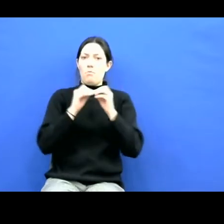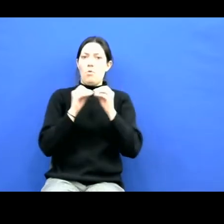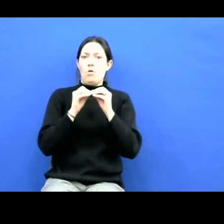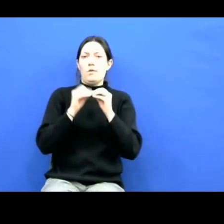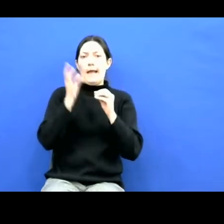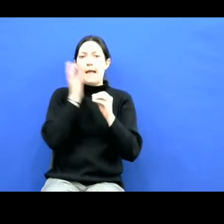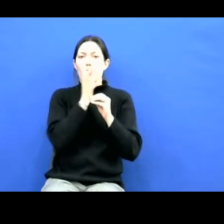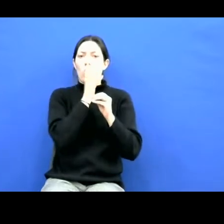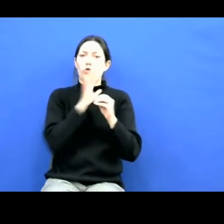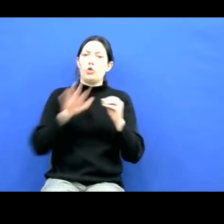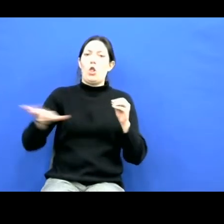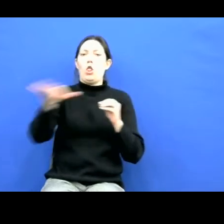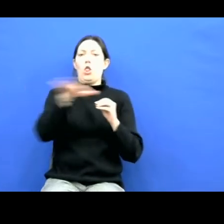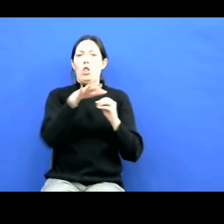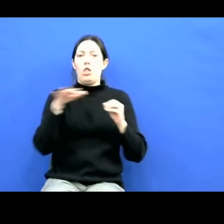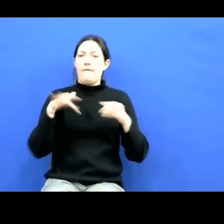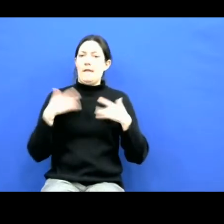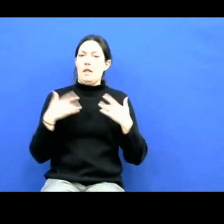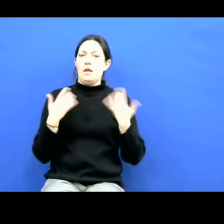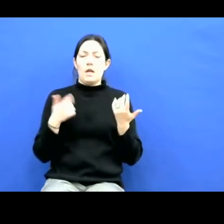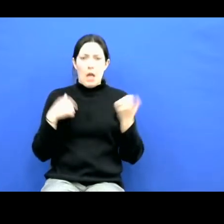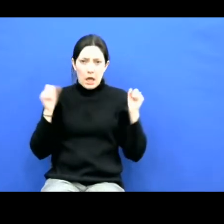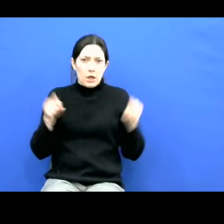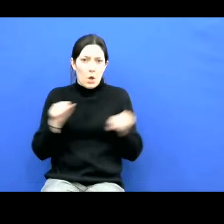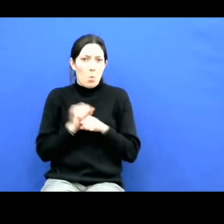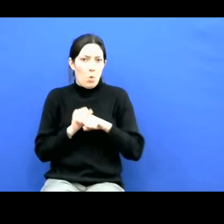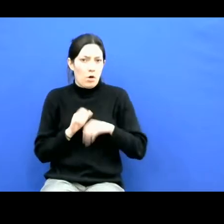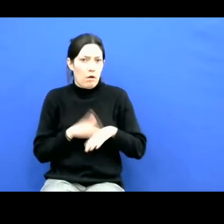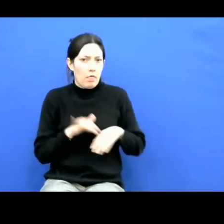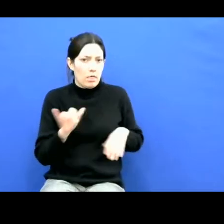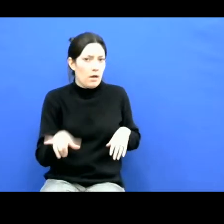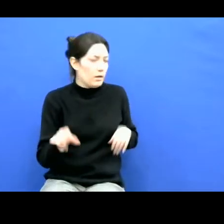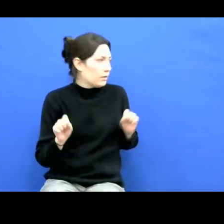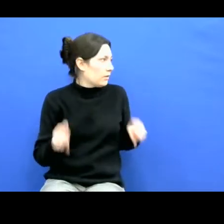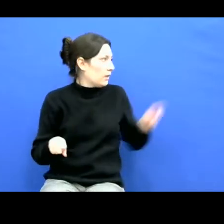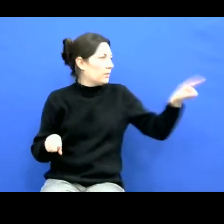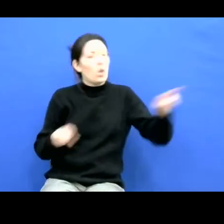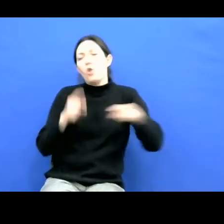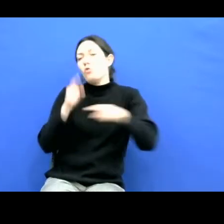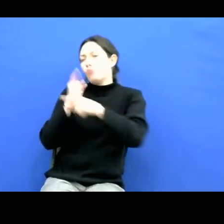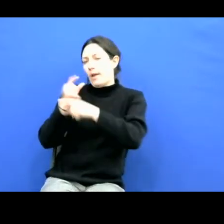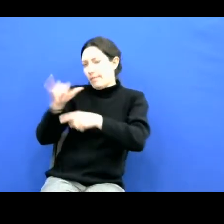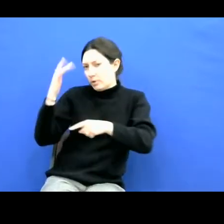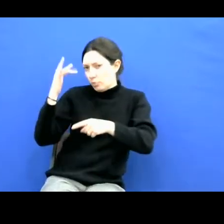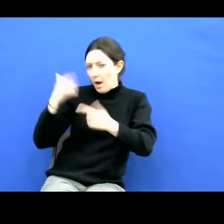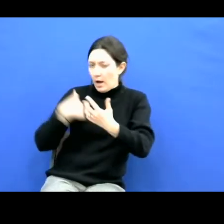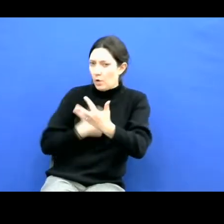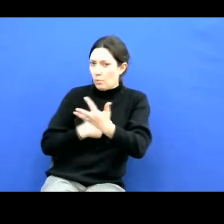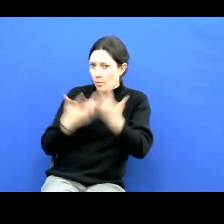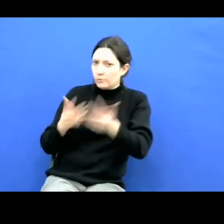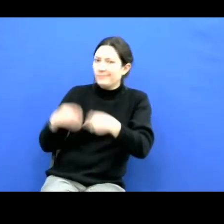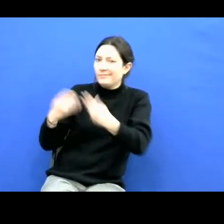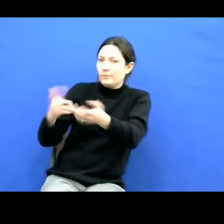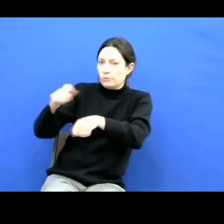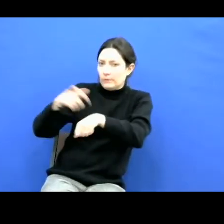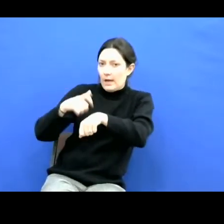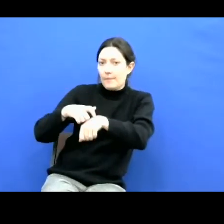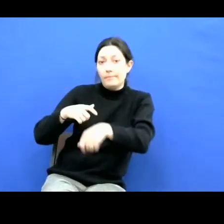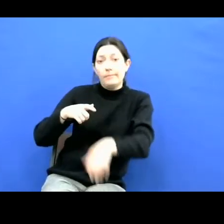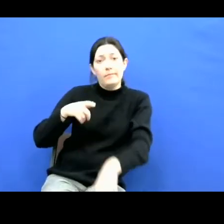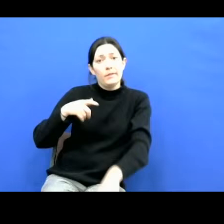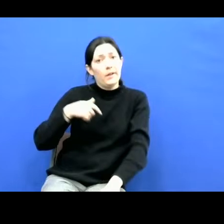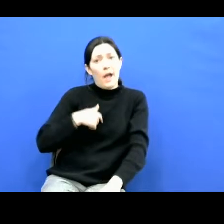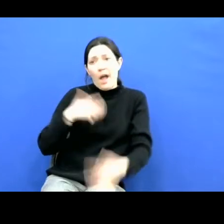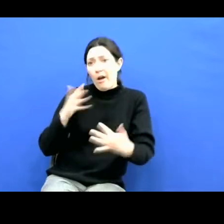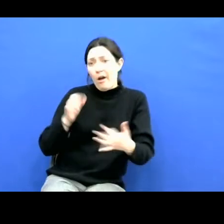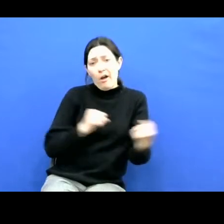can work towards that end. I don't want to, you know, I don't know what the numbers. That's why I said I want to give you time. Yeah, because, yeah. So we'll. And as someone who's driven West